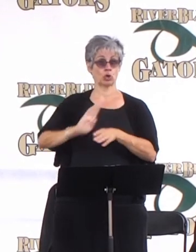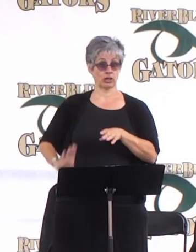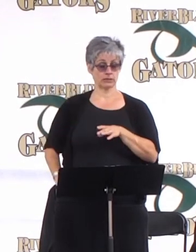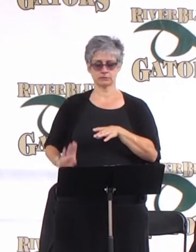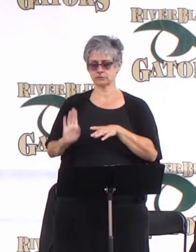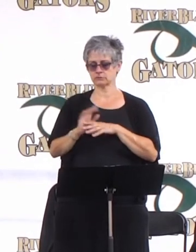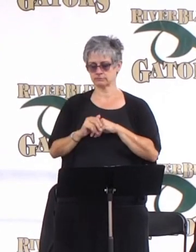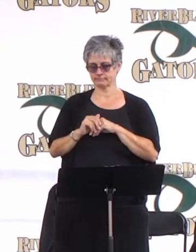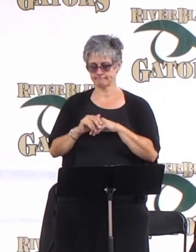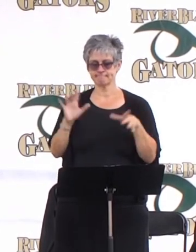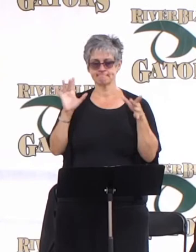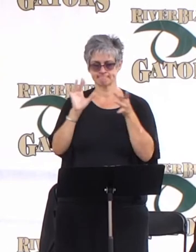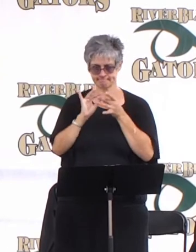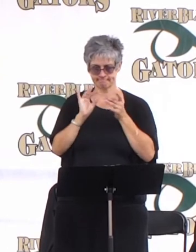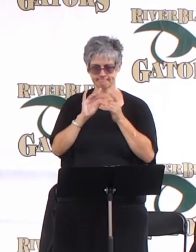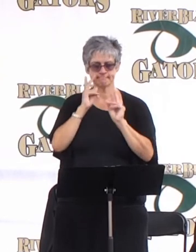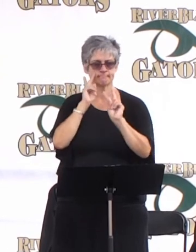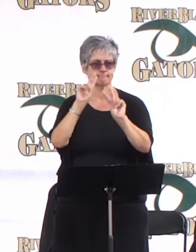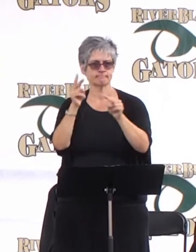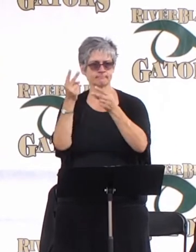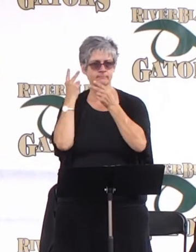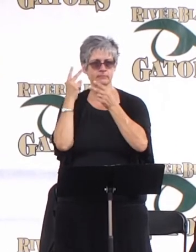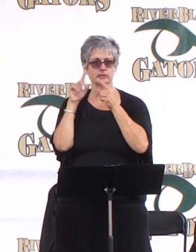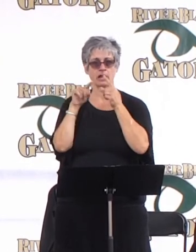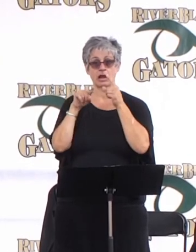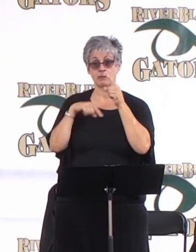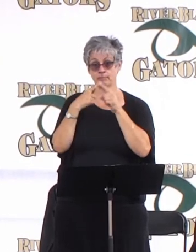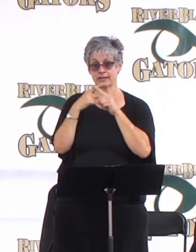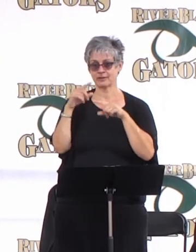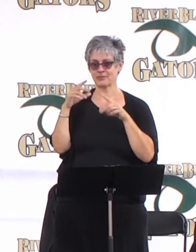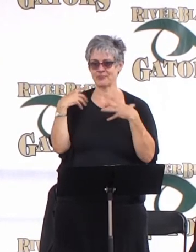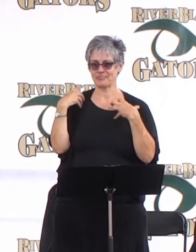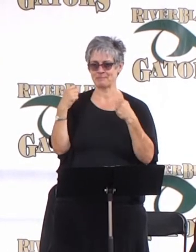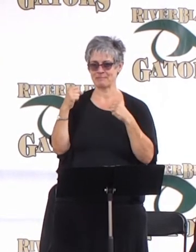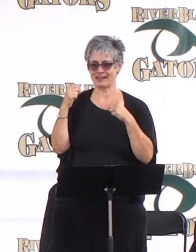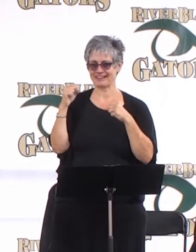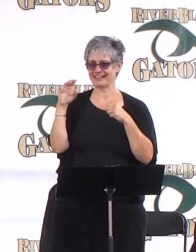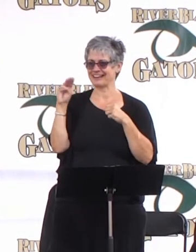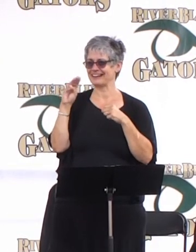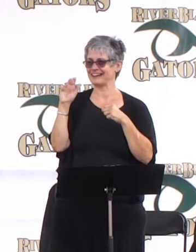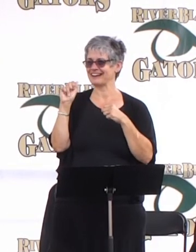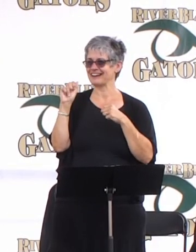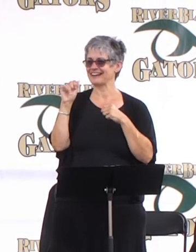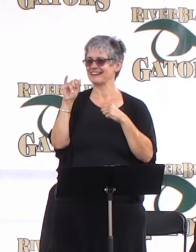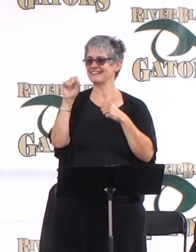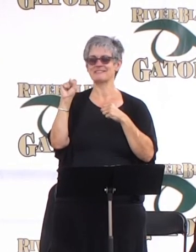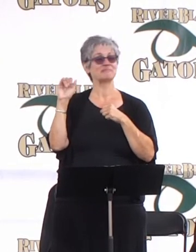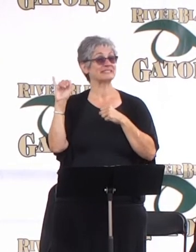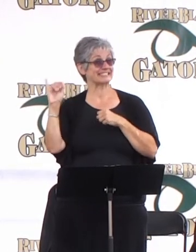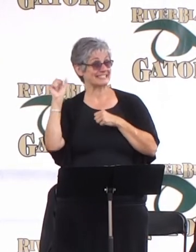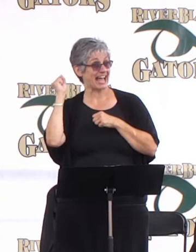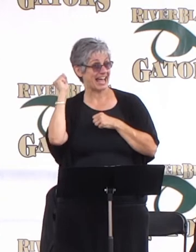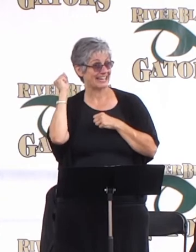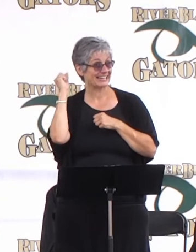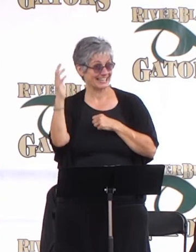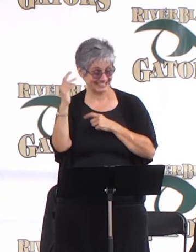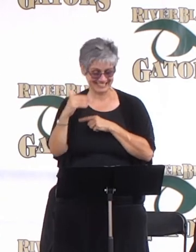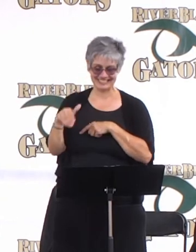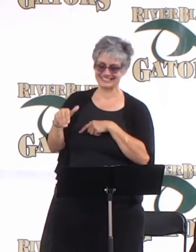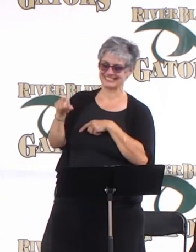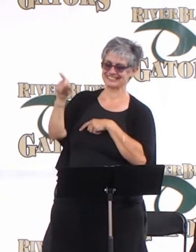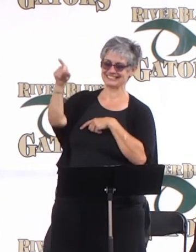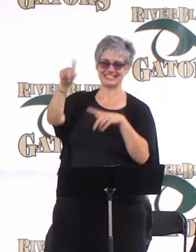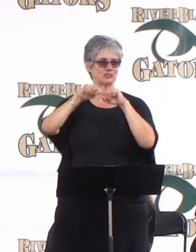of a long story about the mighty Maasai. Among the most accomplished and fabled tribes of Africa,